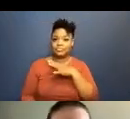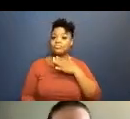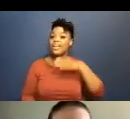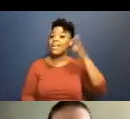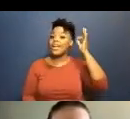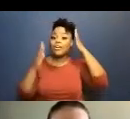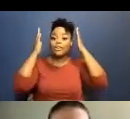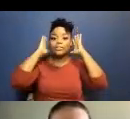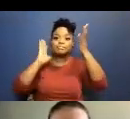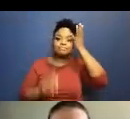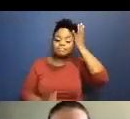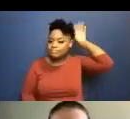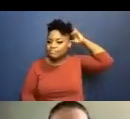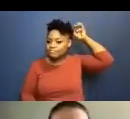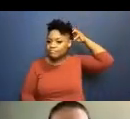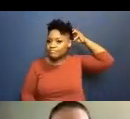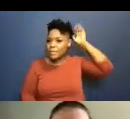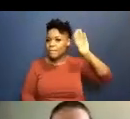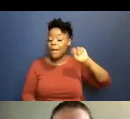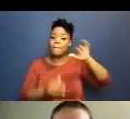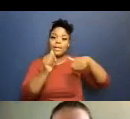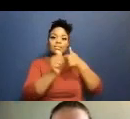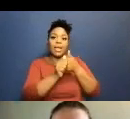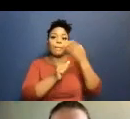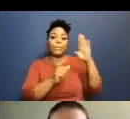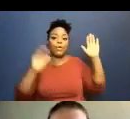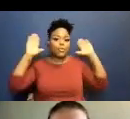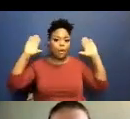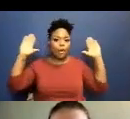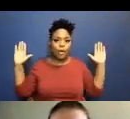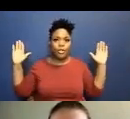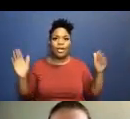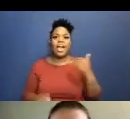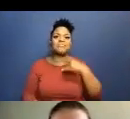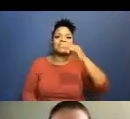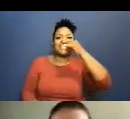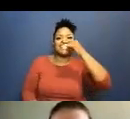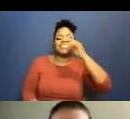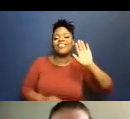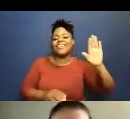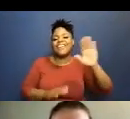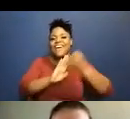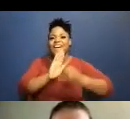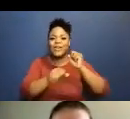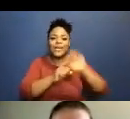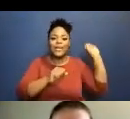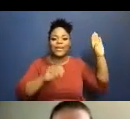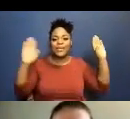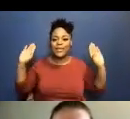up on display. I hope you all enjoyed the films that we've just shown, and last night's film as well, if you joined